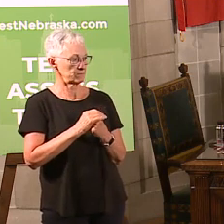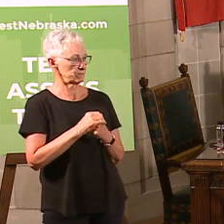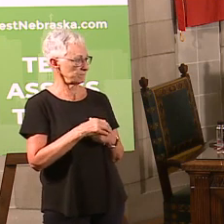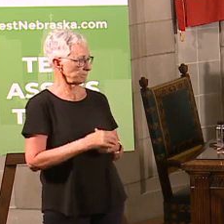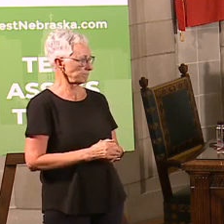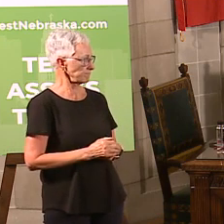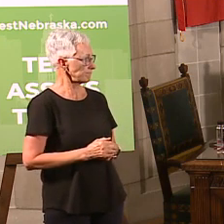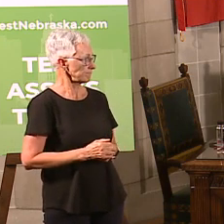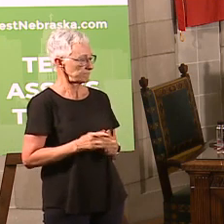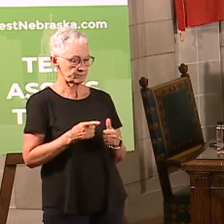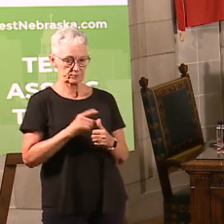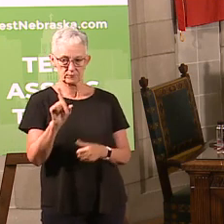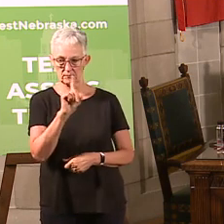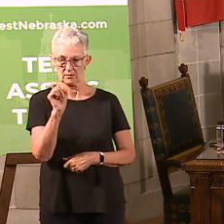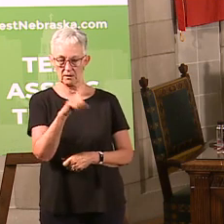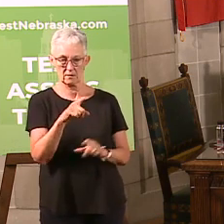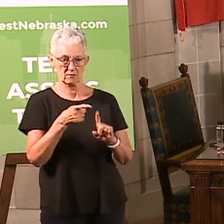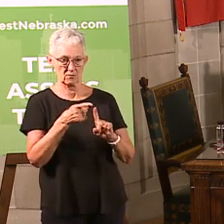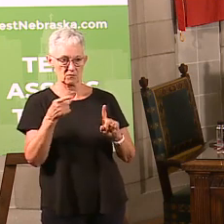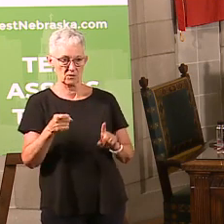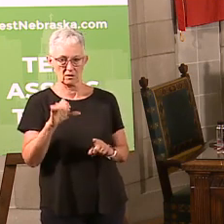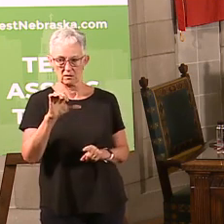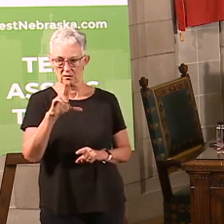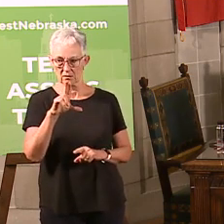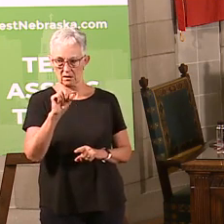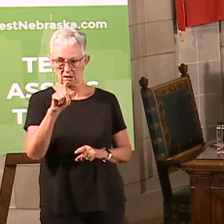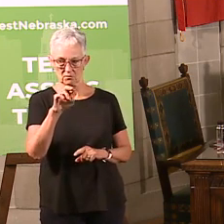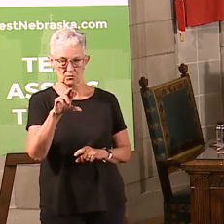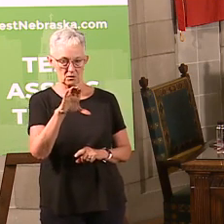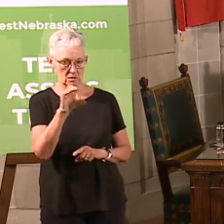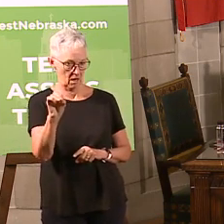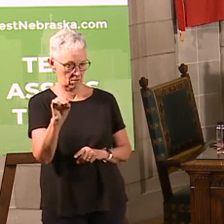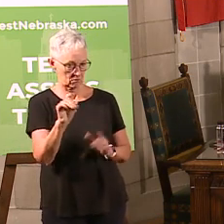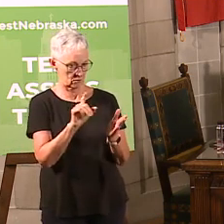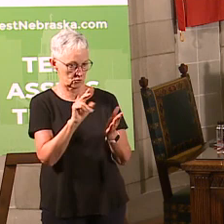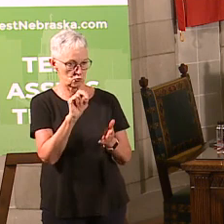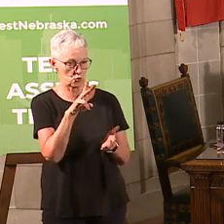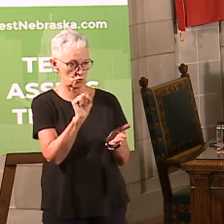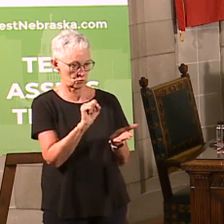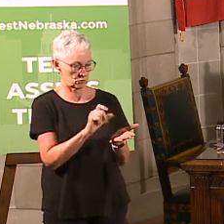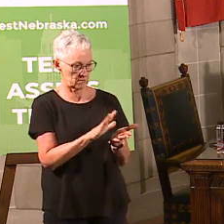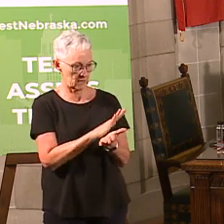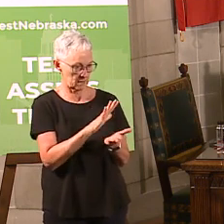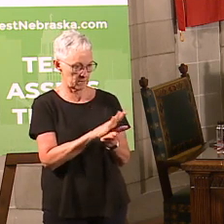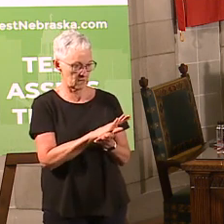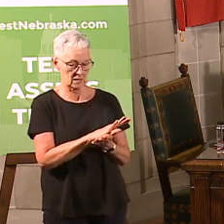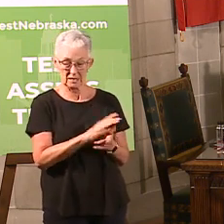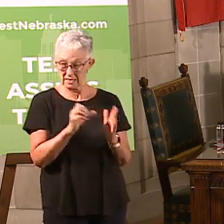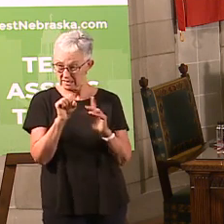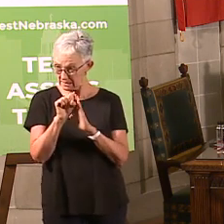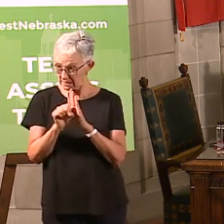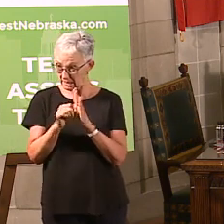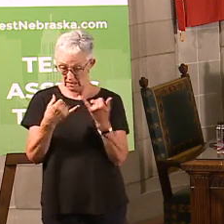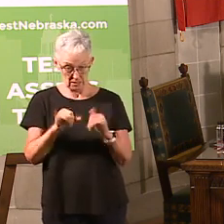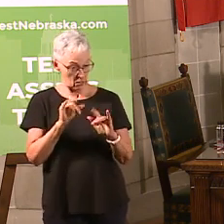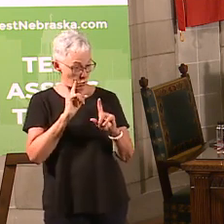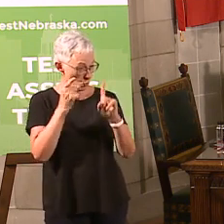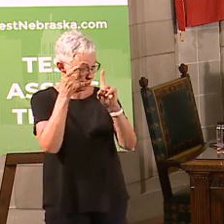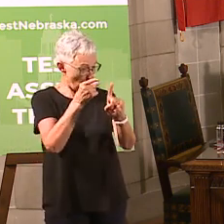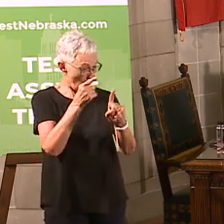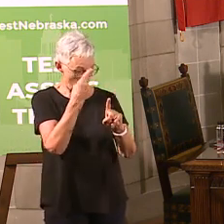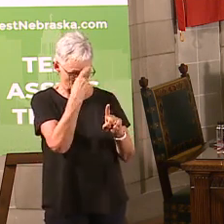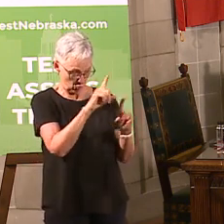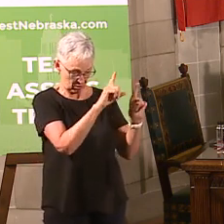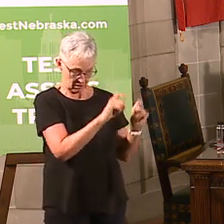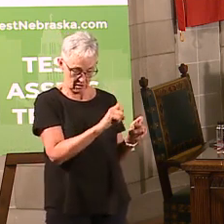So first of all, from Mona Weatherly, Custer County Chief, is the state still targeting 3,000 tests a day through Test Nebraska?